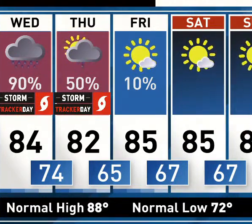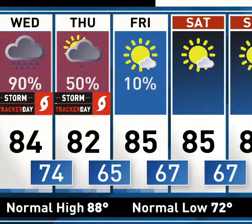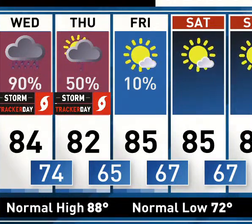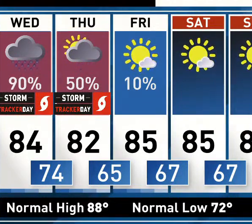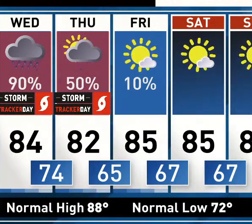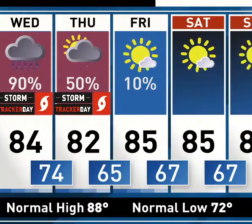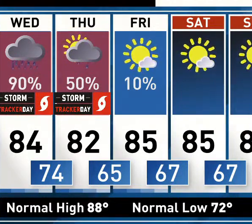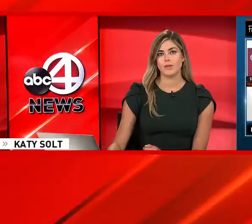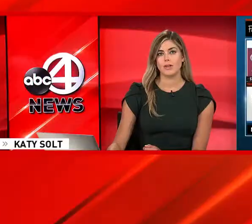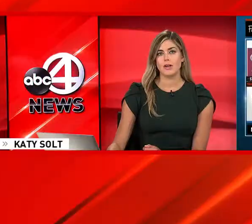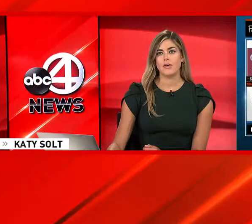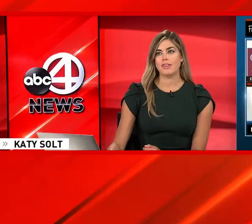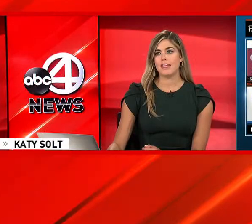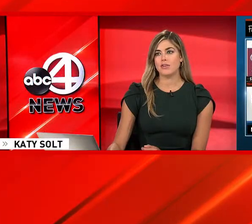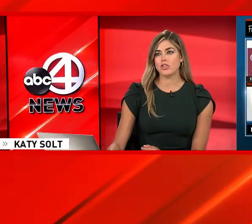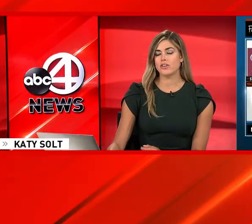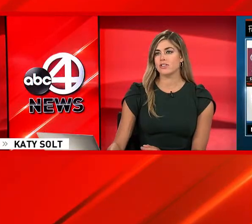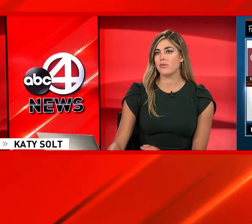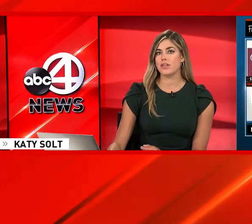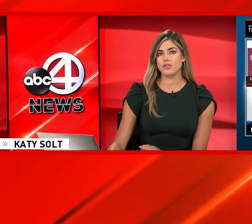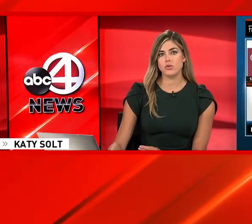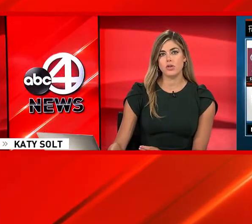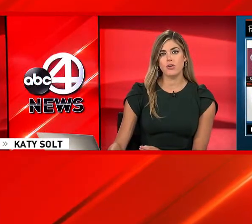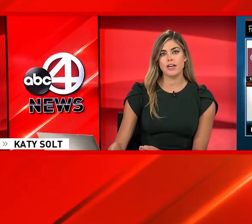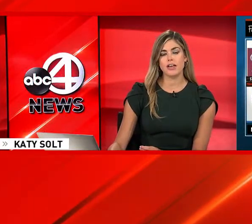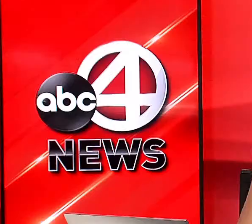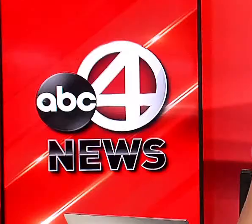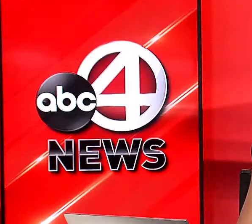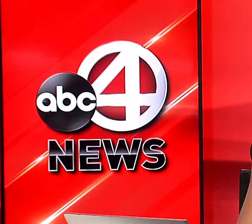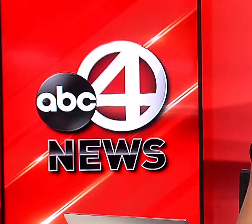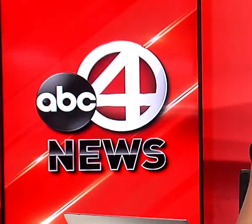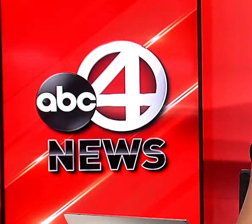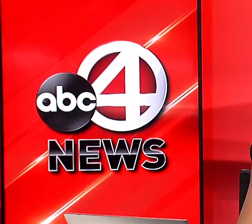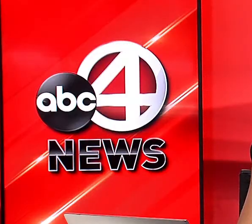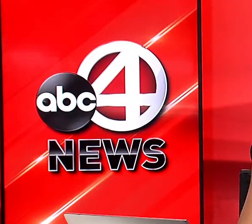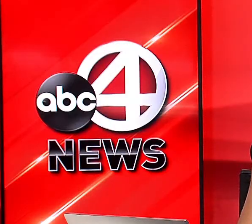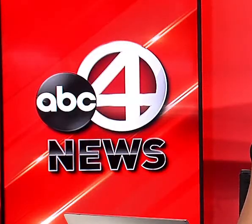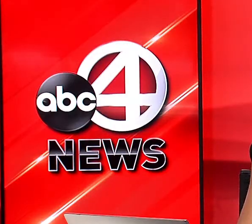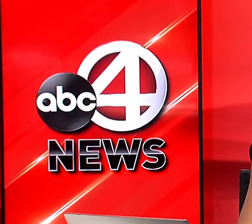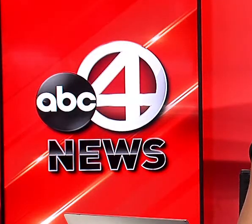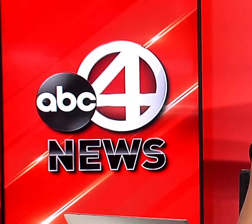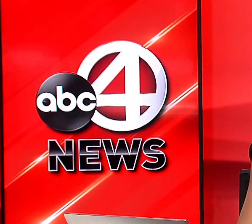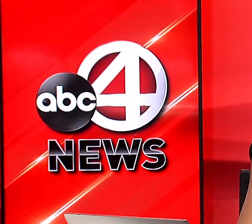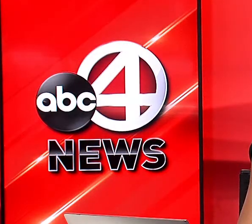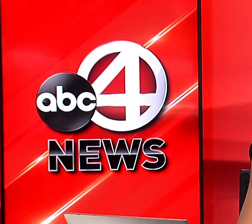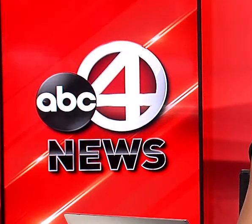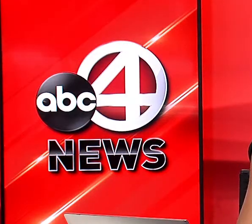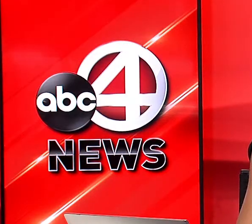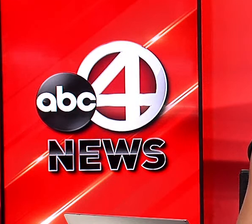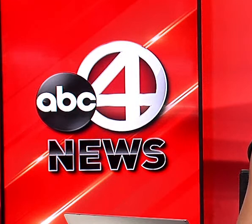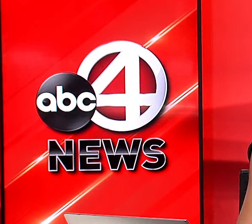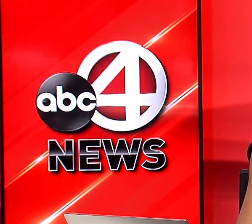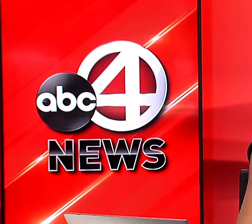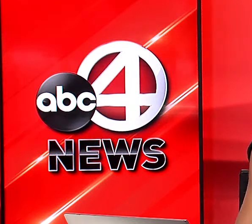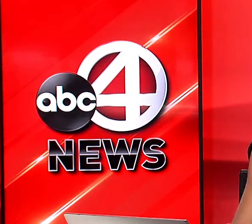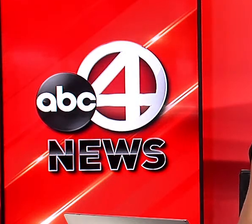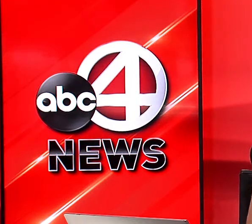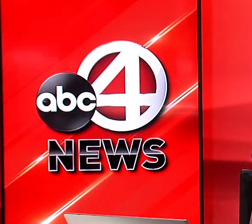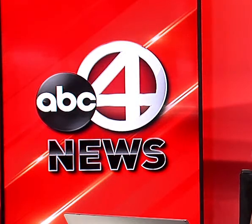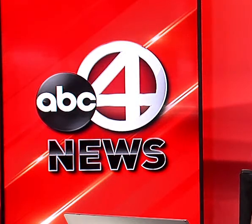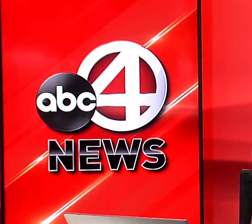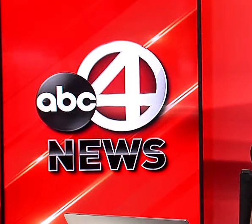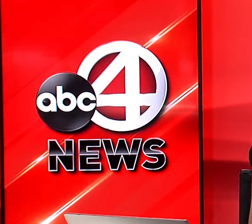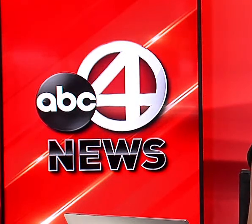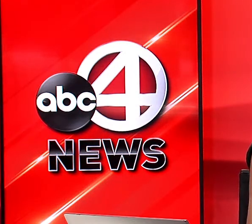this afternoon. All right, thank you, Charleston. And we do know that Governor Henry McMaster is slated to speak here in just a few moments with the